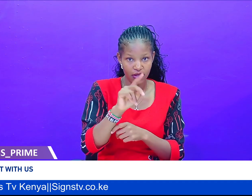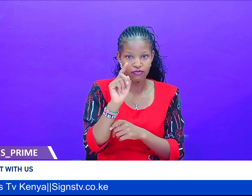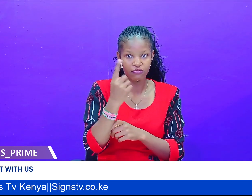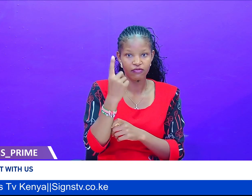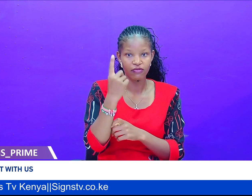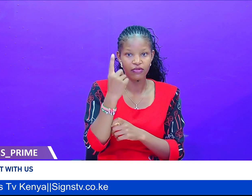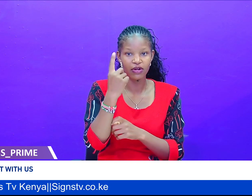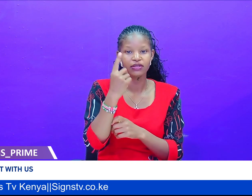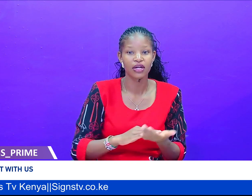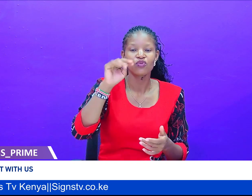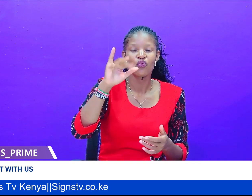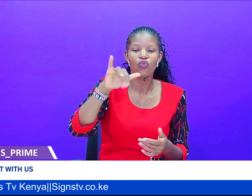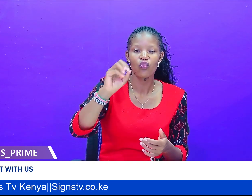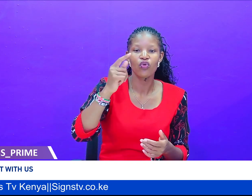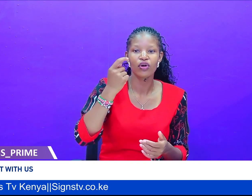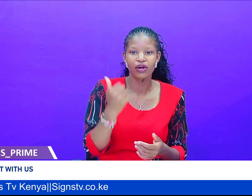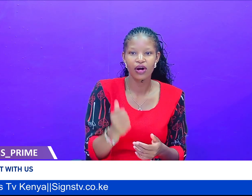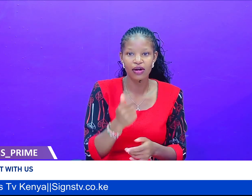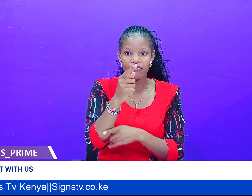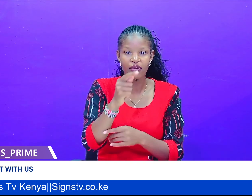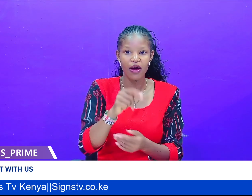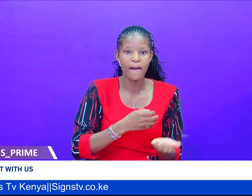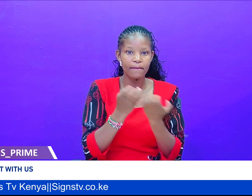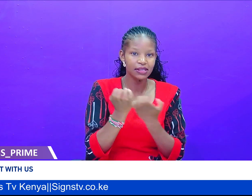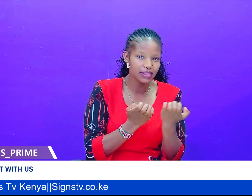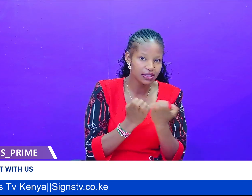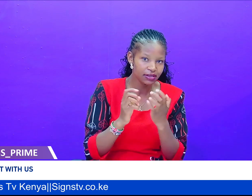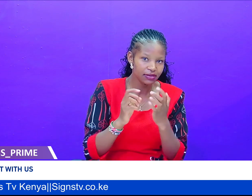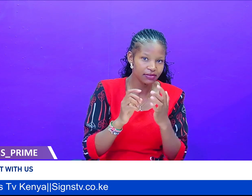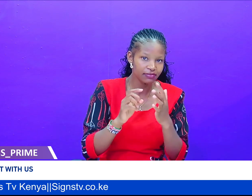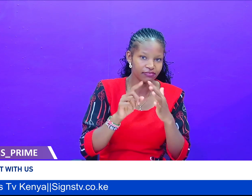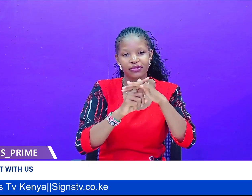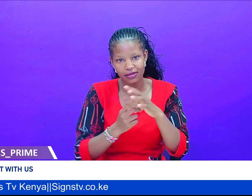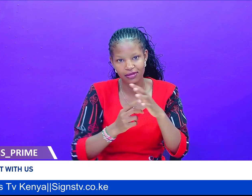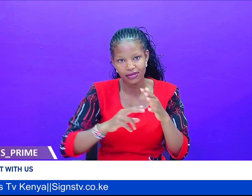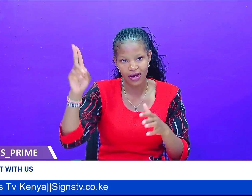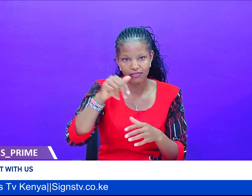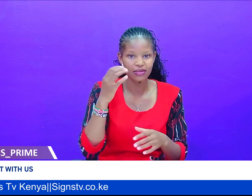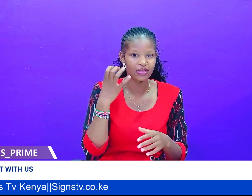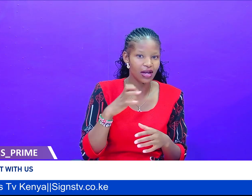139.5 million Kenya shillings in the first phase of the Nyota Business Startup Capital.